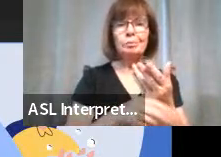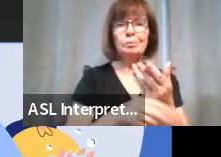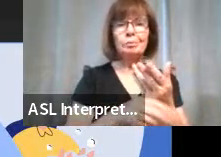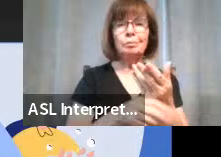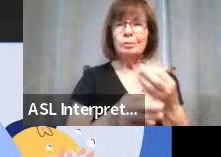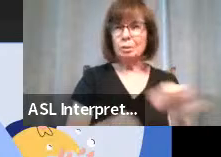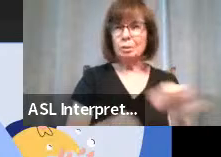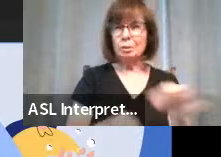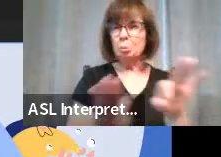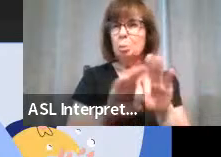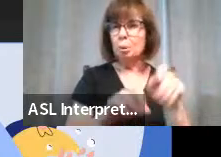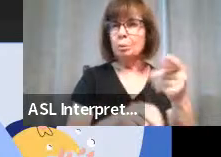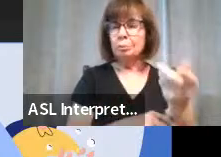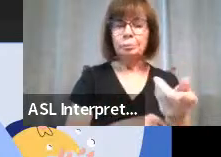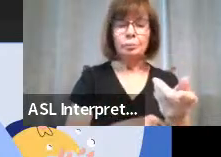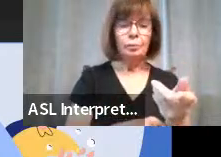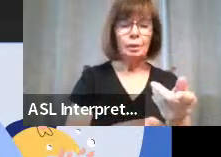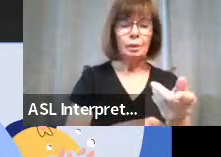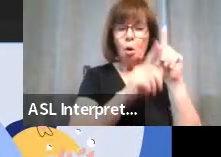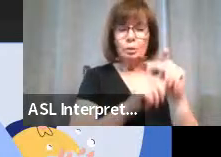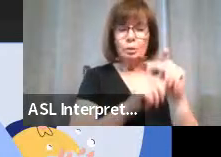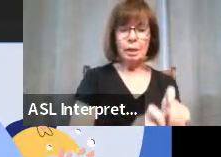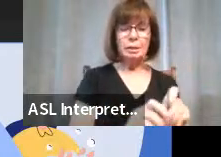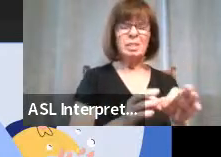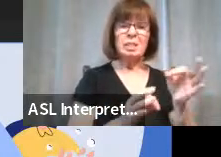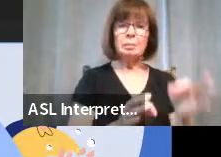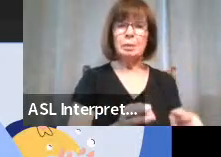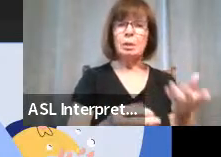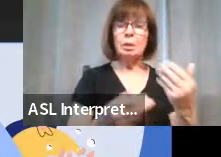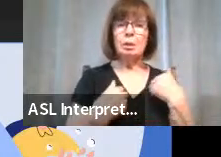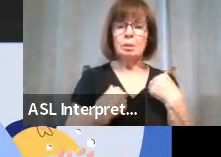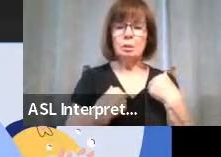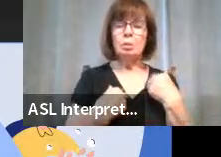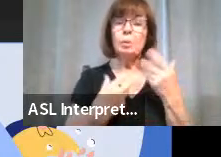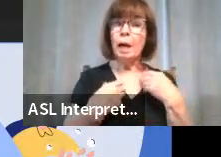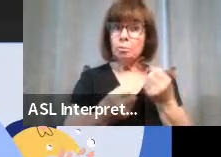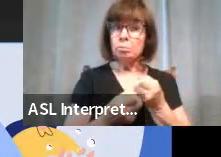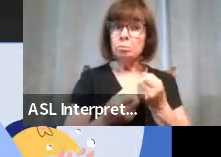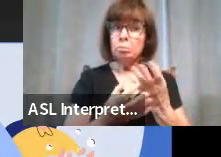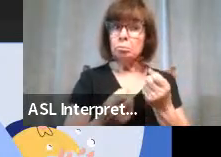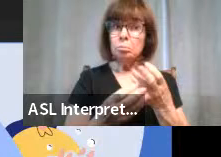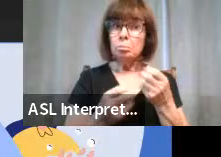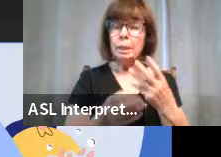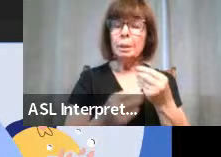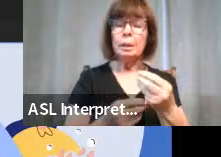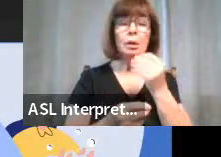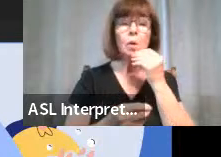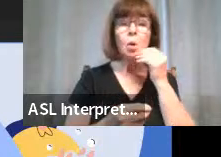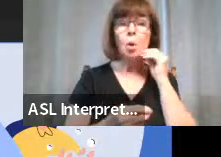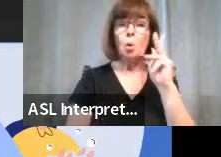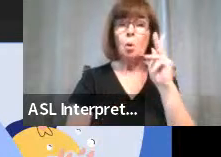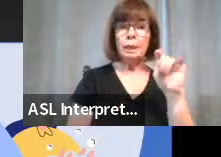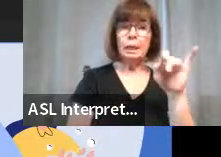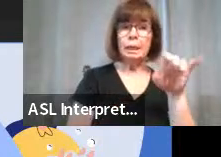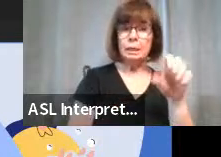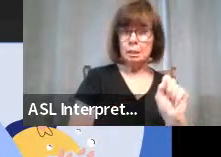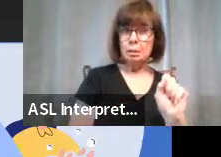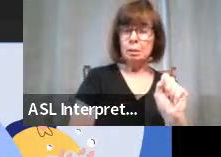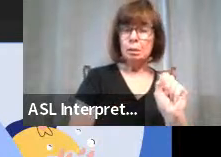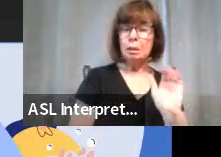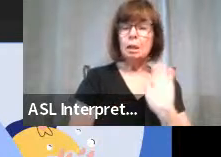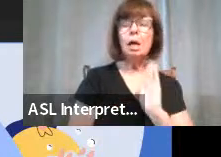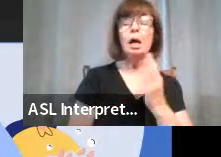At this point, we have a pretty robust cache of at-home kits that we are trying to get out. Our testing sites will